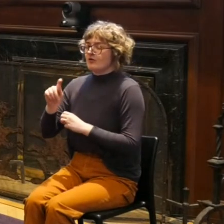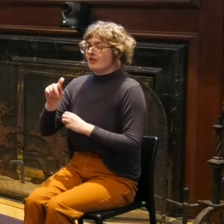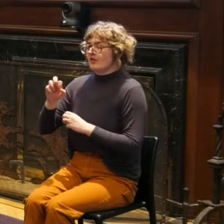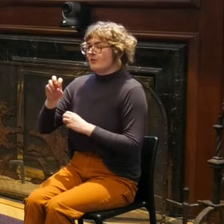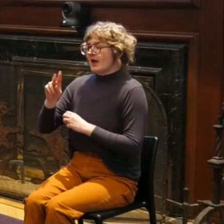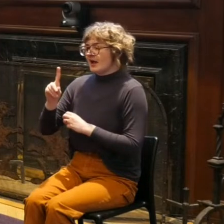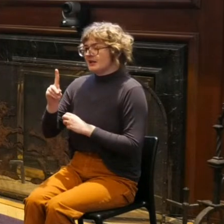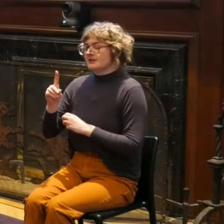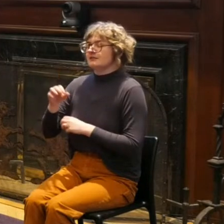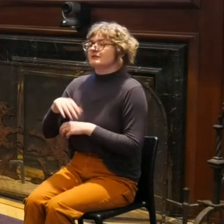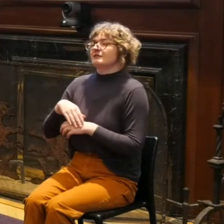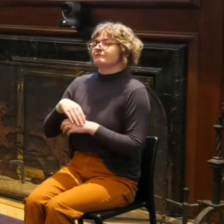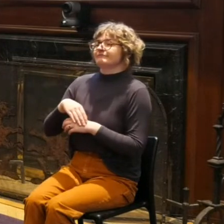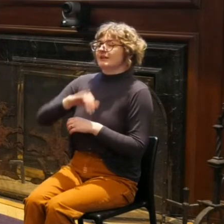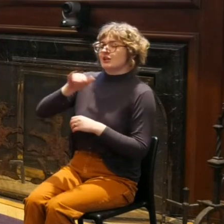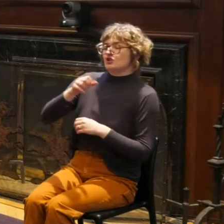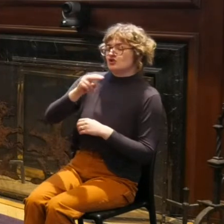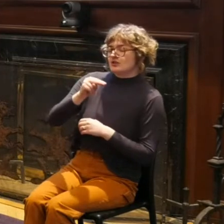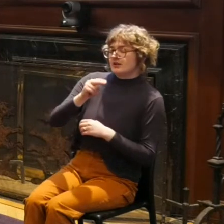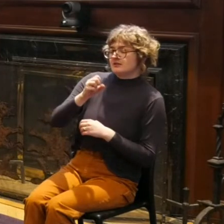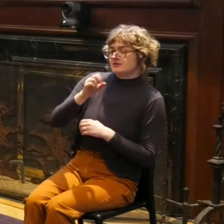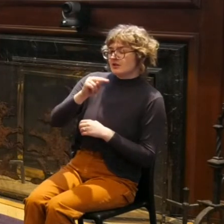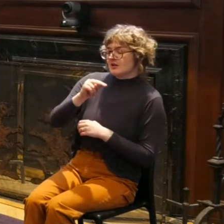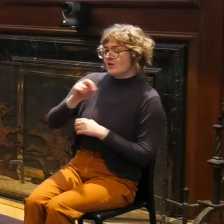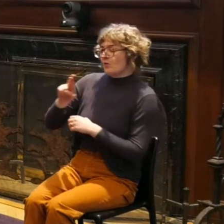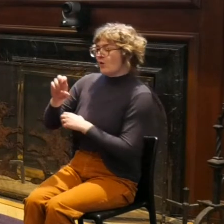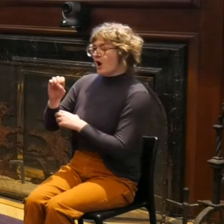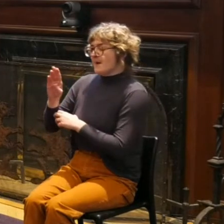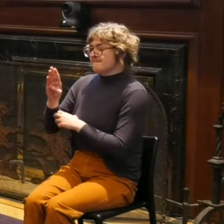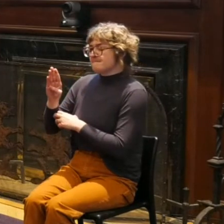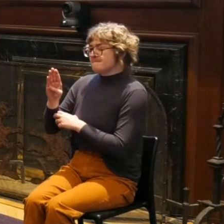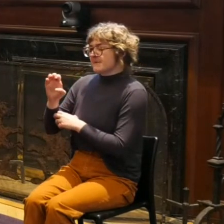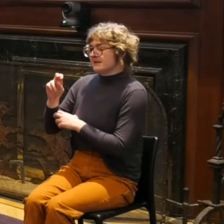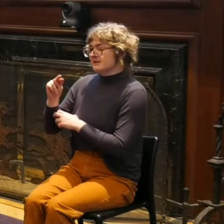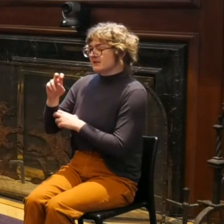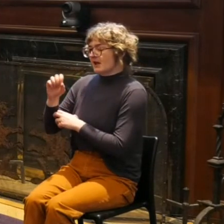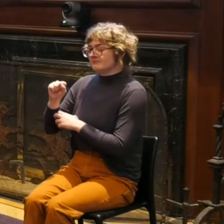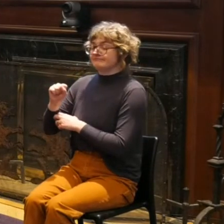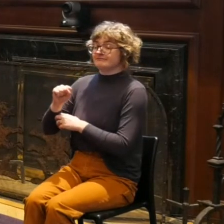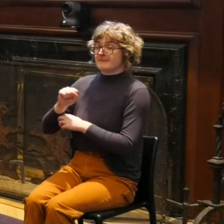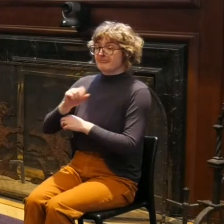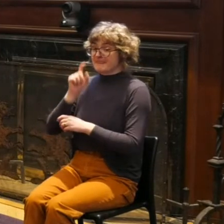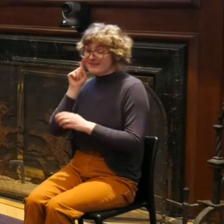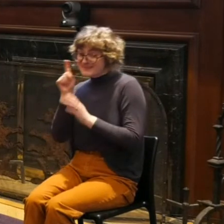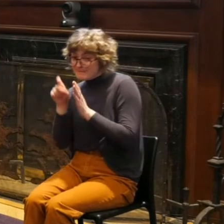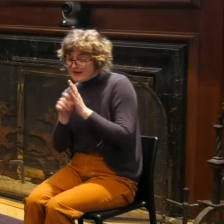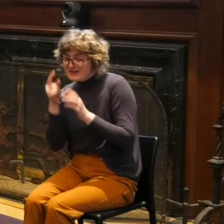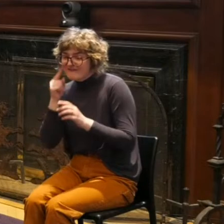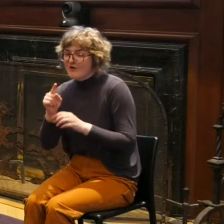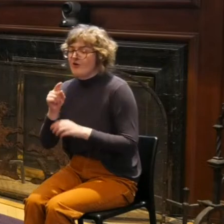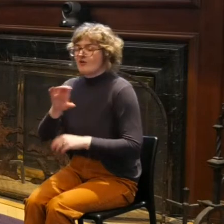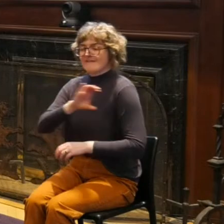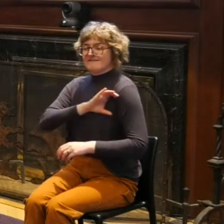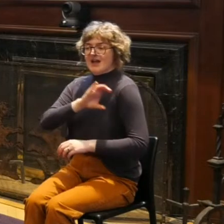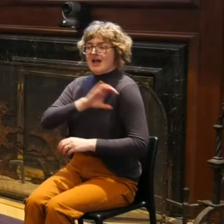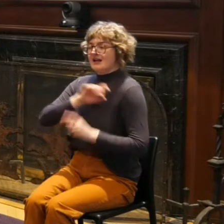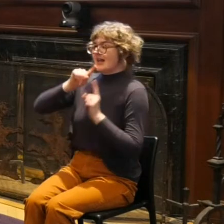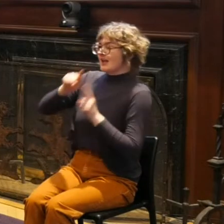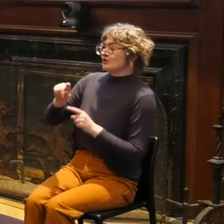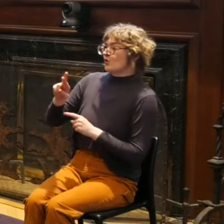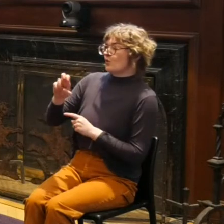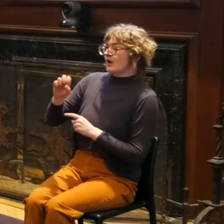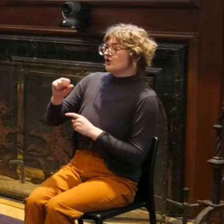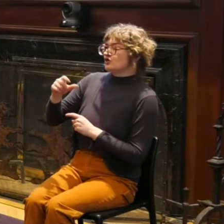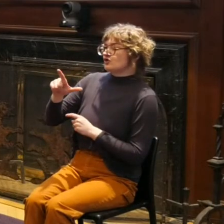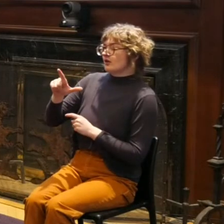The Jetsons and the Robinsons, cover names. They're spies for the feds. They answer to Rachel Dolezal,